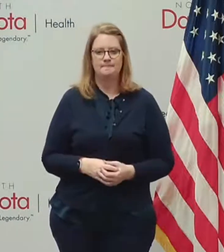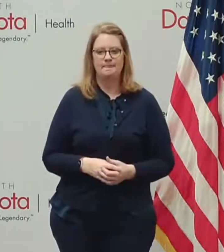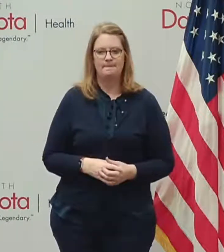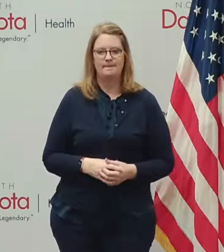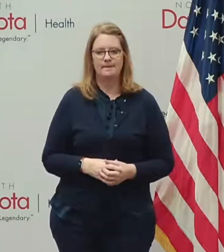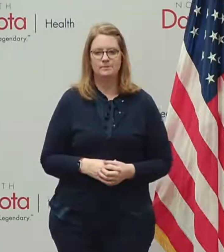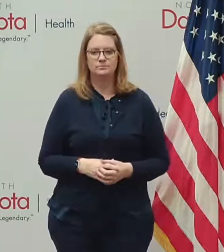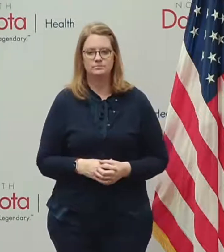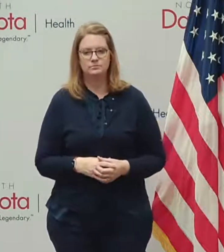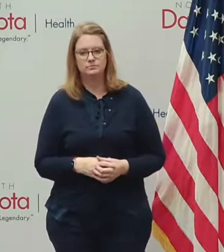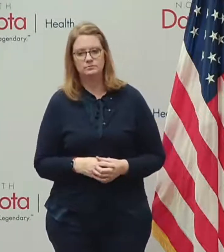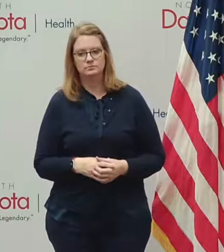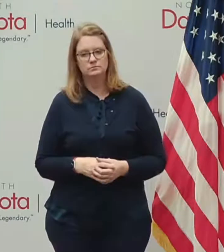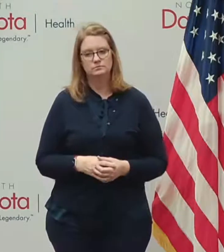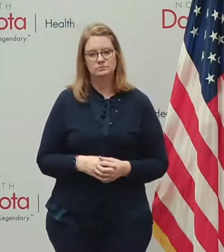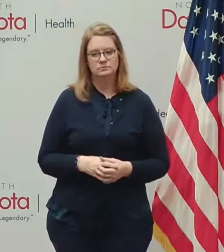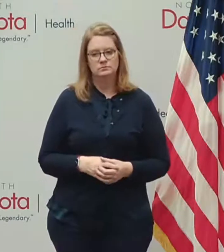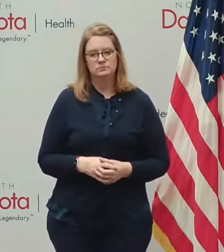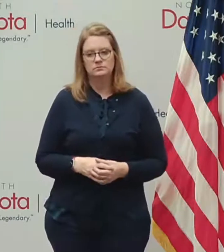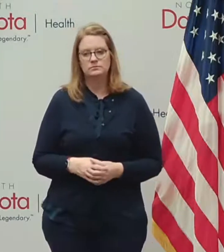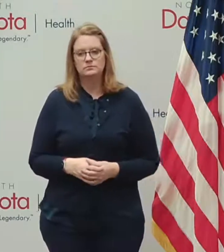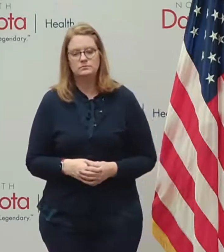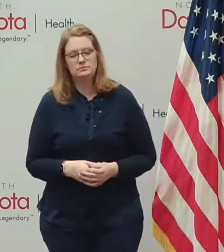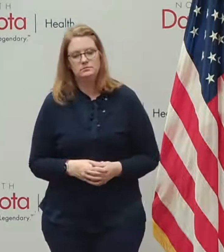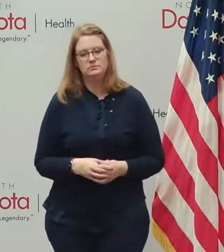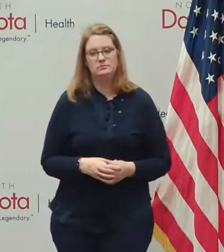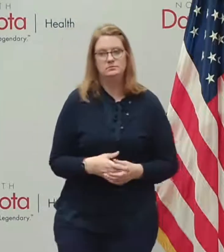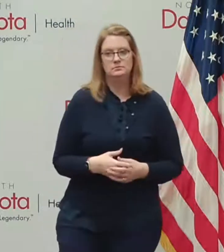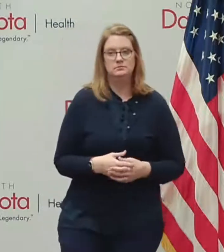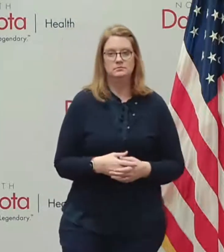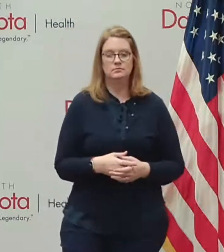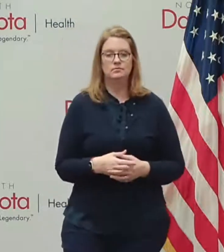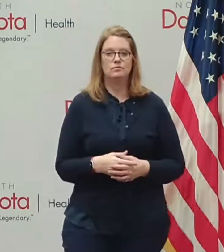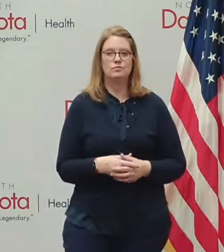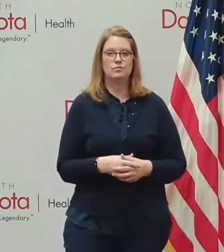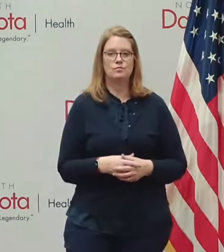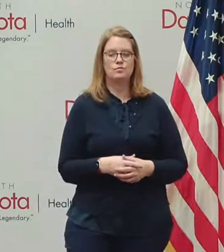As we've talked about throughout this, we've had, I'd say again,